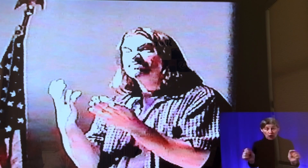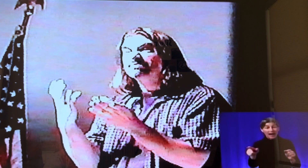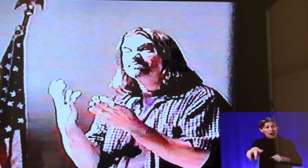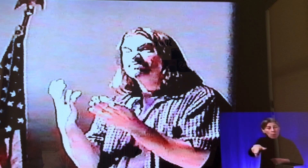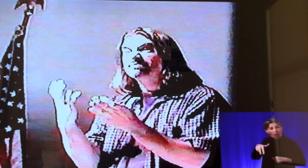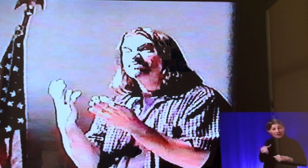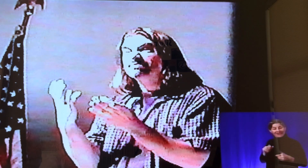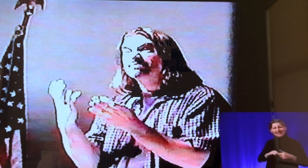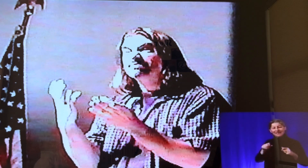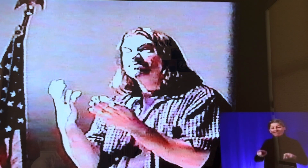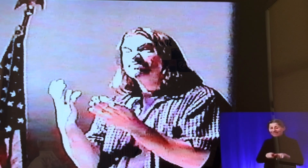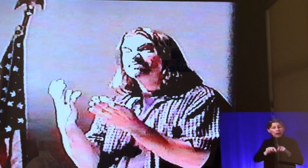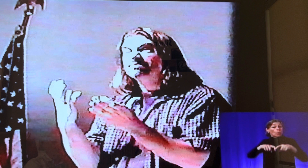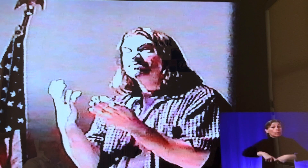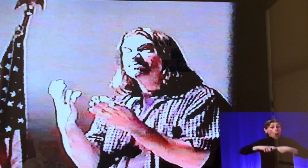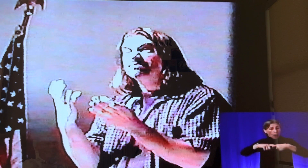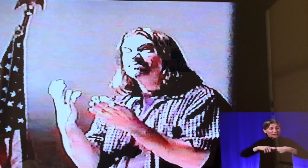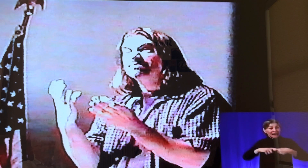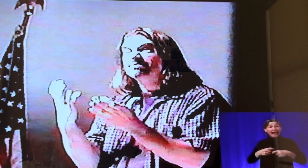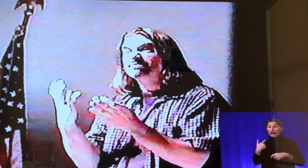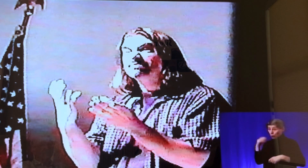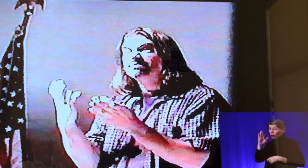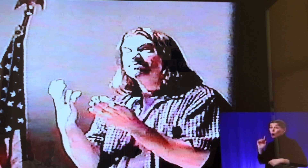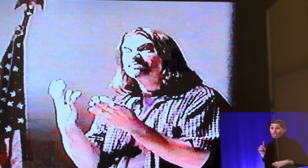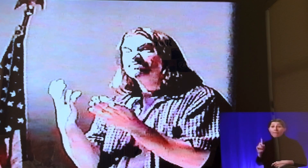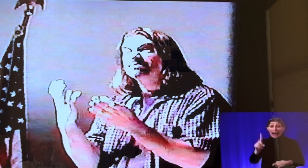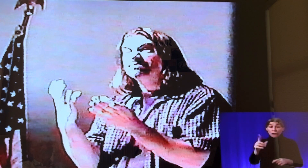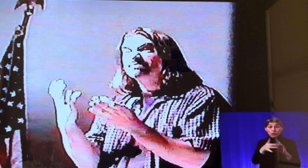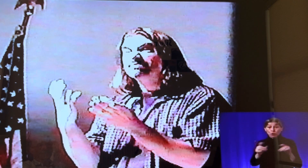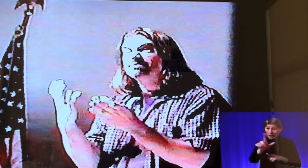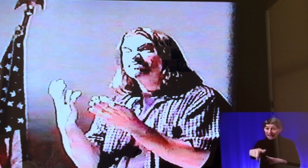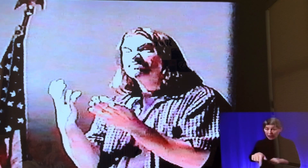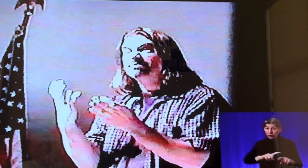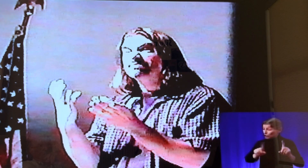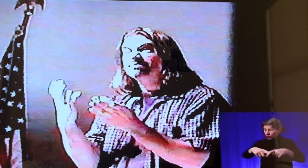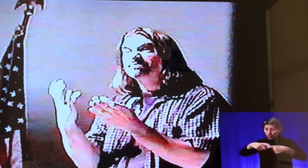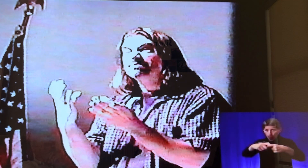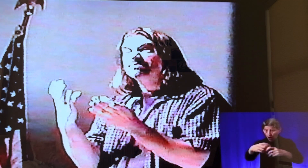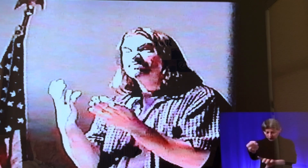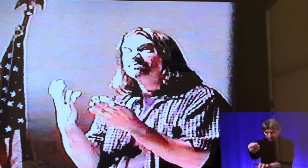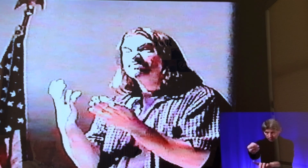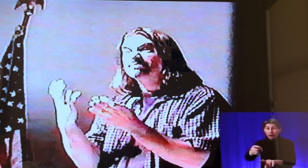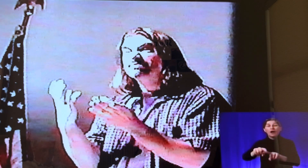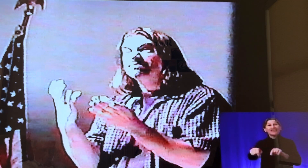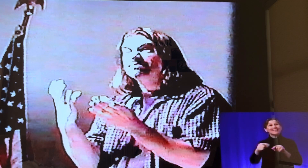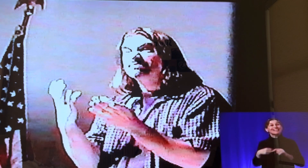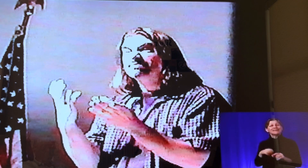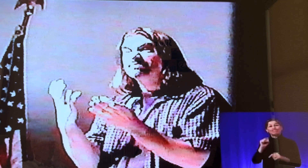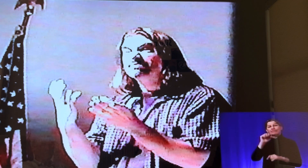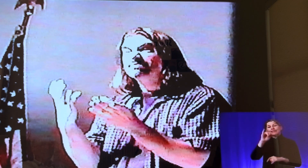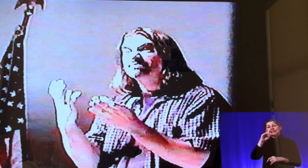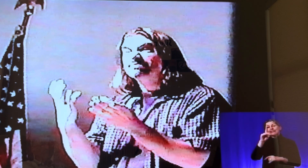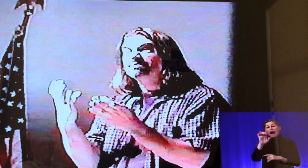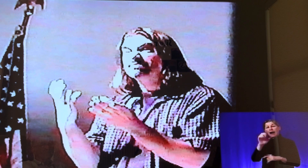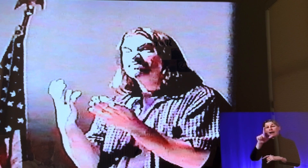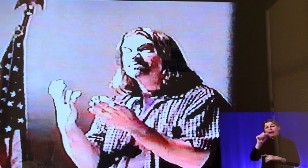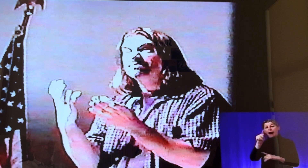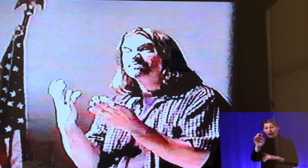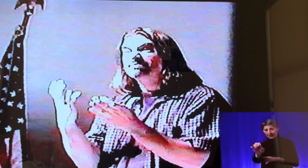pause. He's going to go back to that story later. It's just a pause. This is a sideline he's about to tell you so that you'll understand